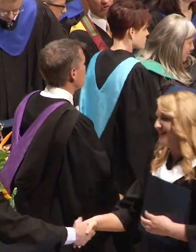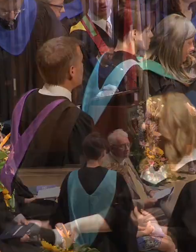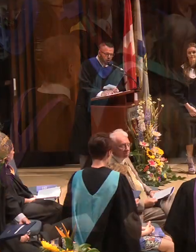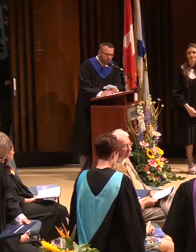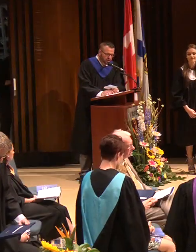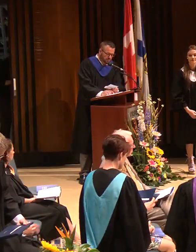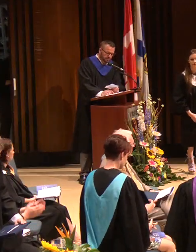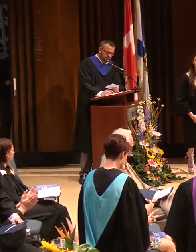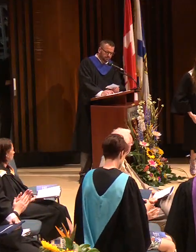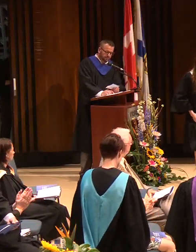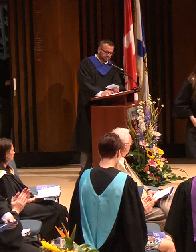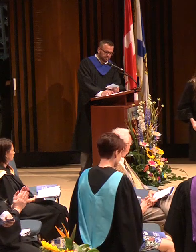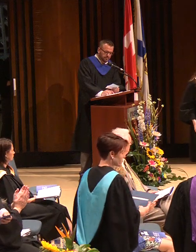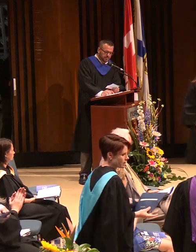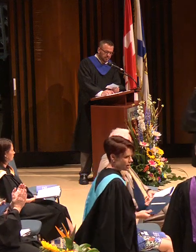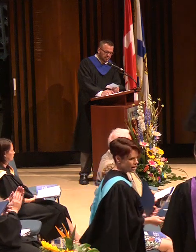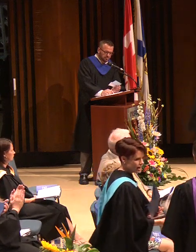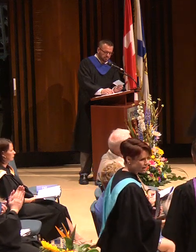Hannah Wood.